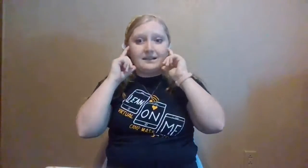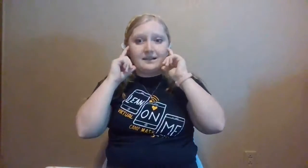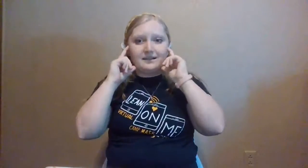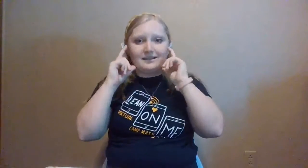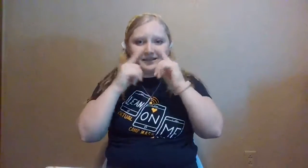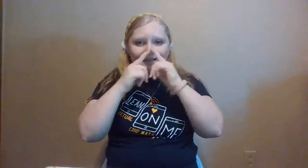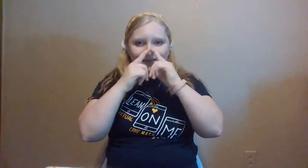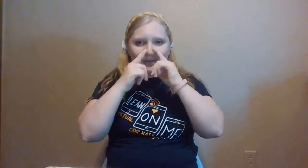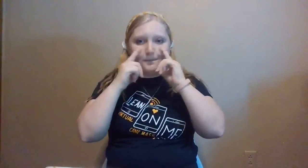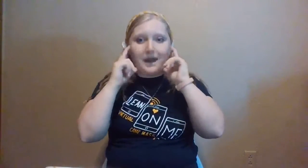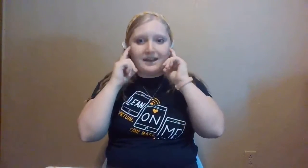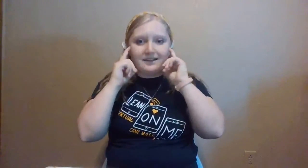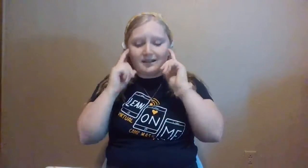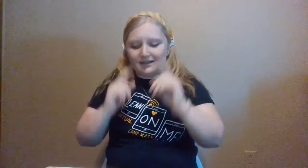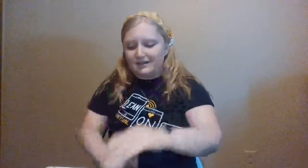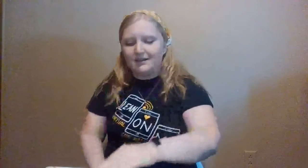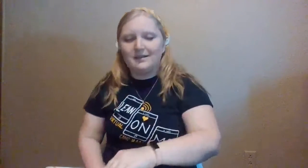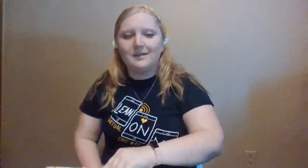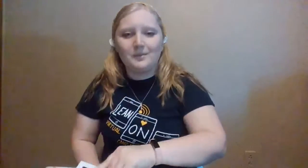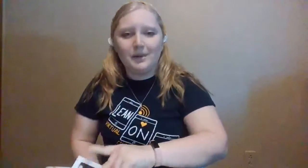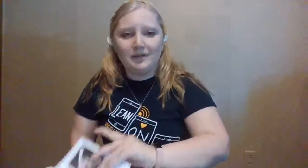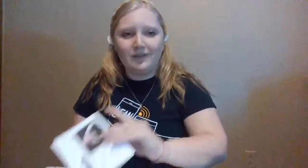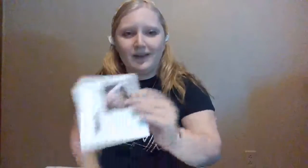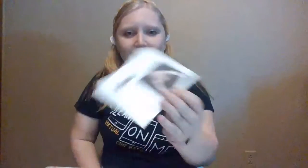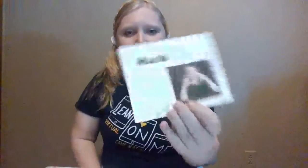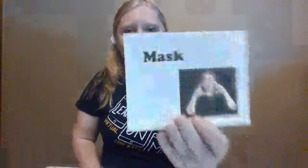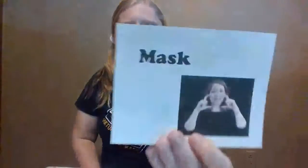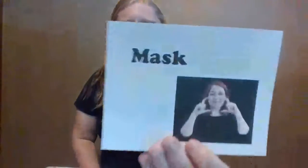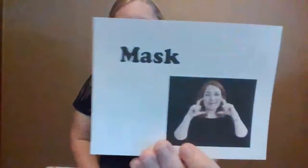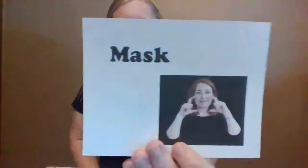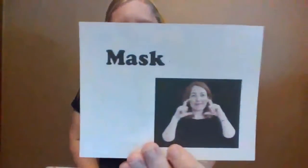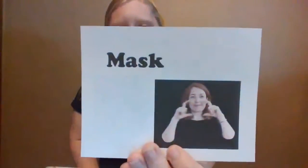Mask, mask. Perfect.